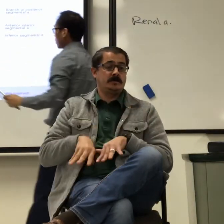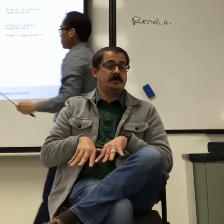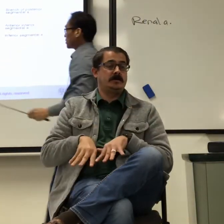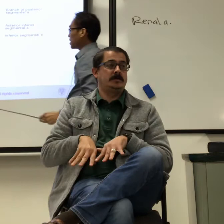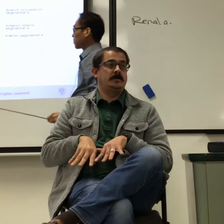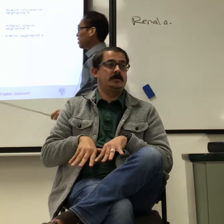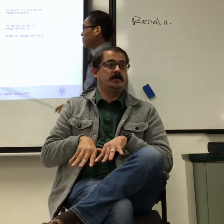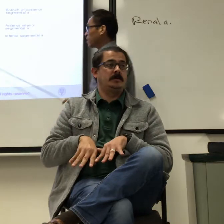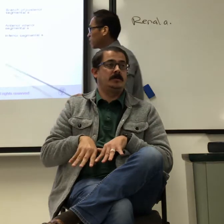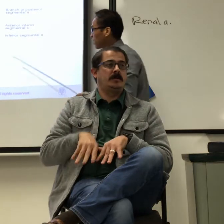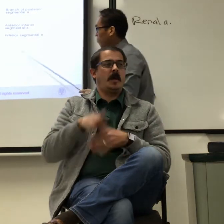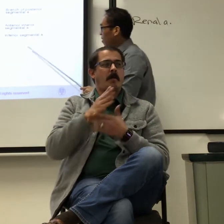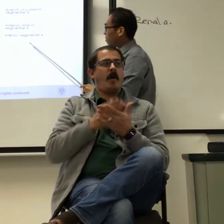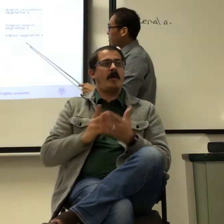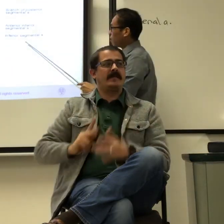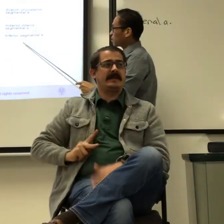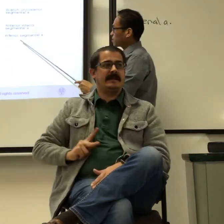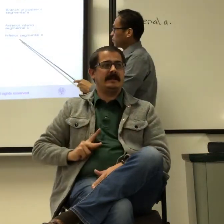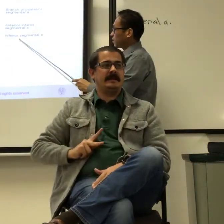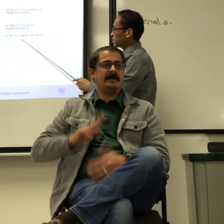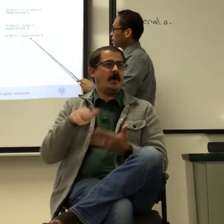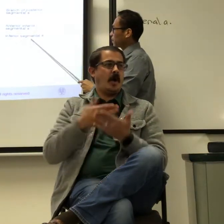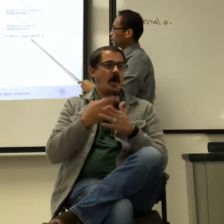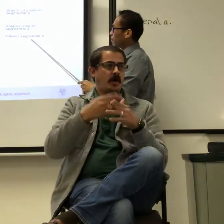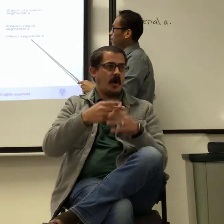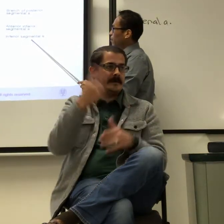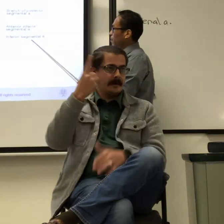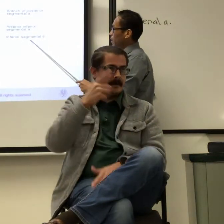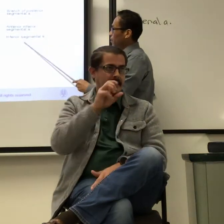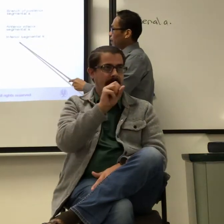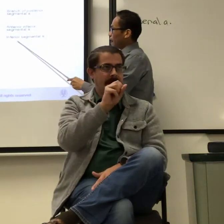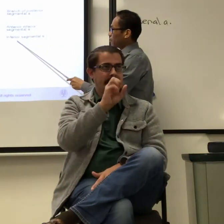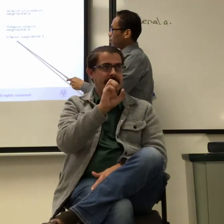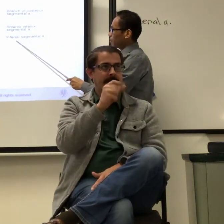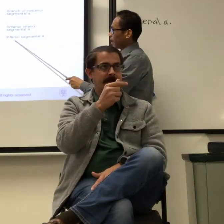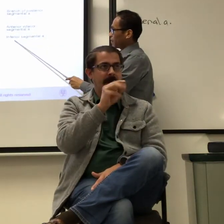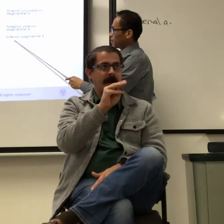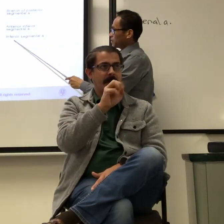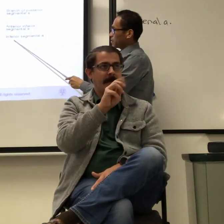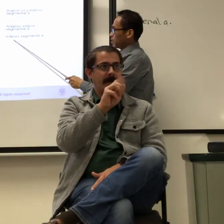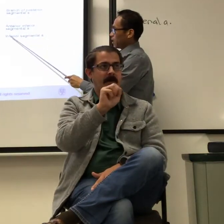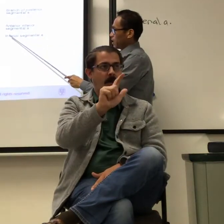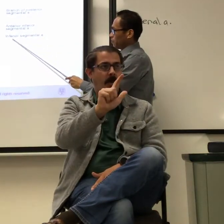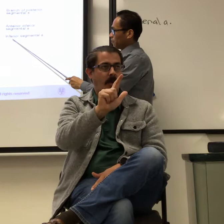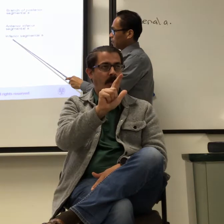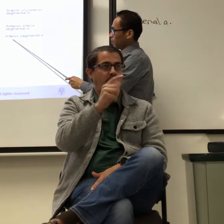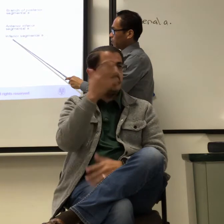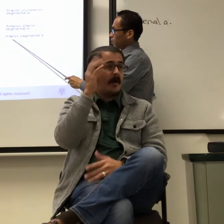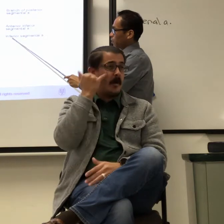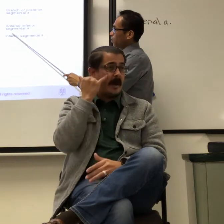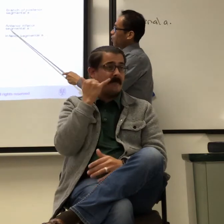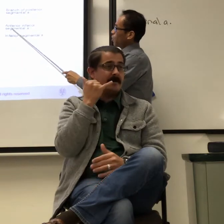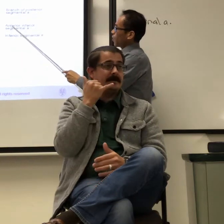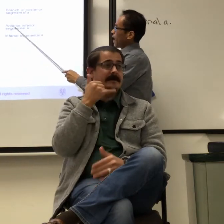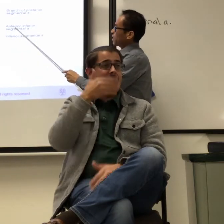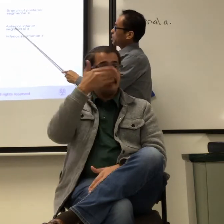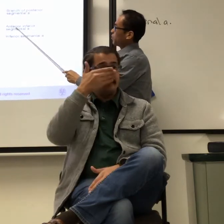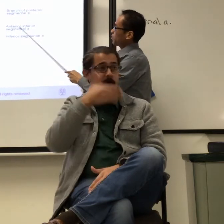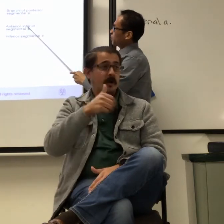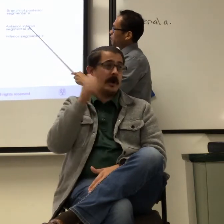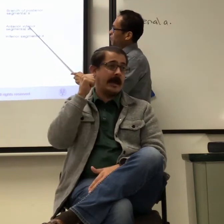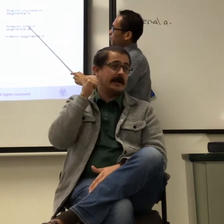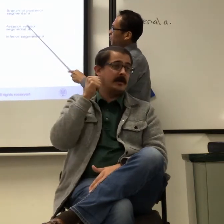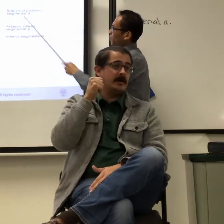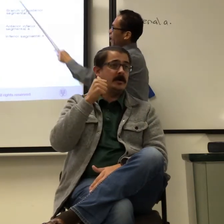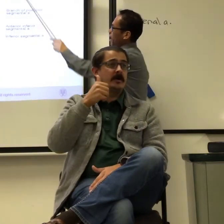and go to a segment of the kidney, they're all called something segmental. You don't have to know like if it's inferior or